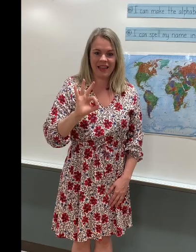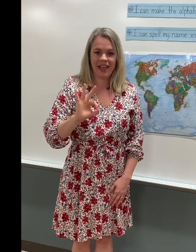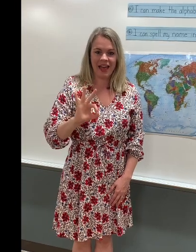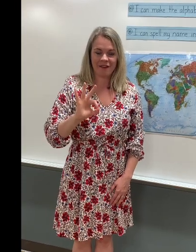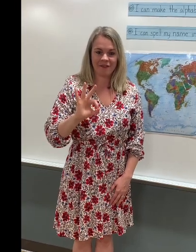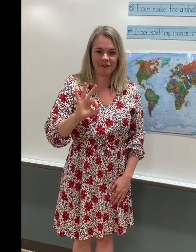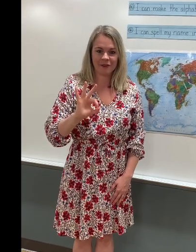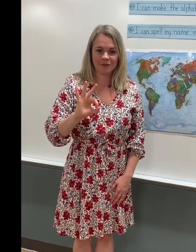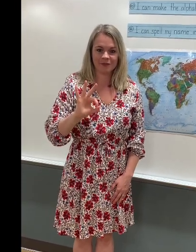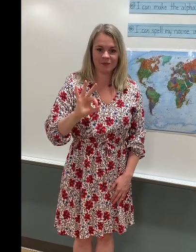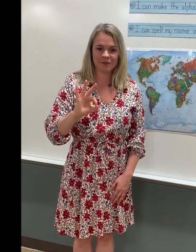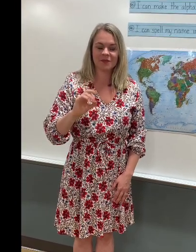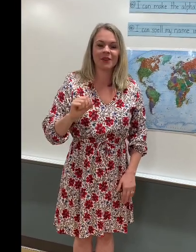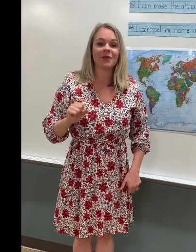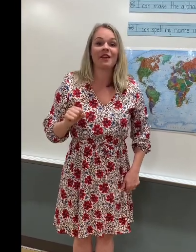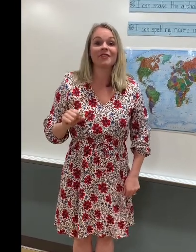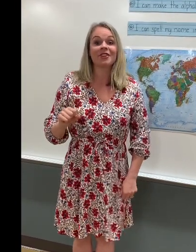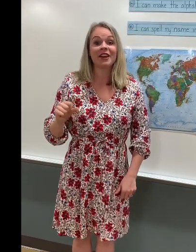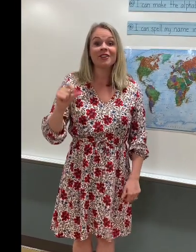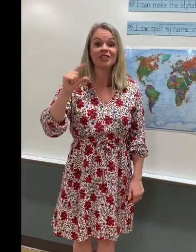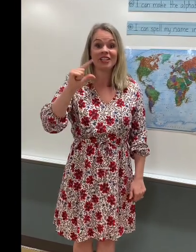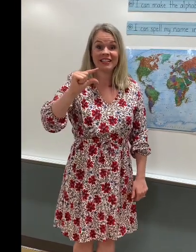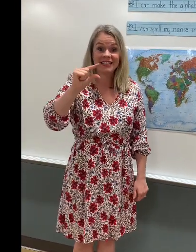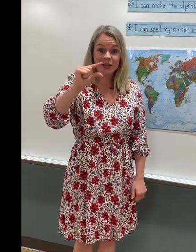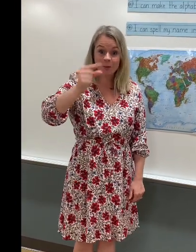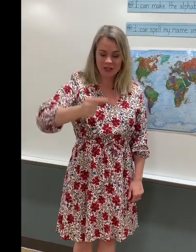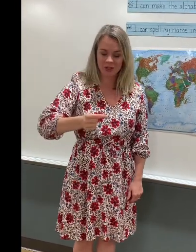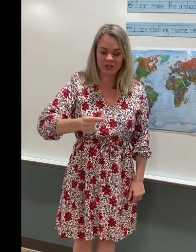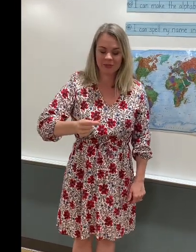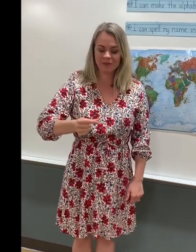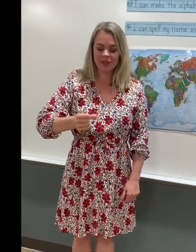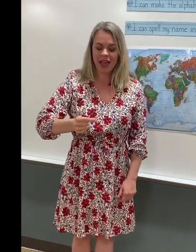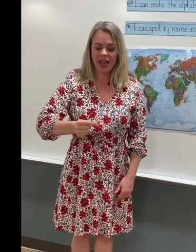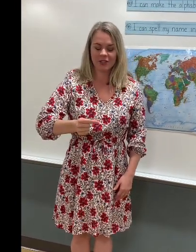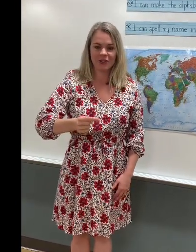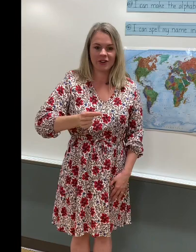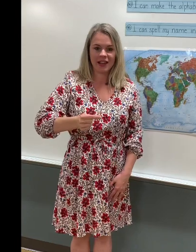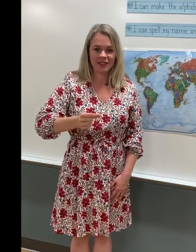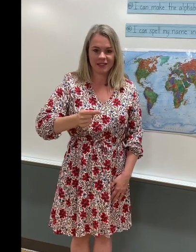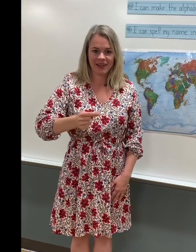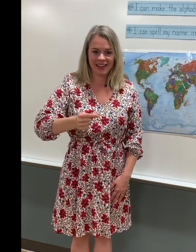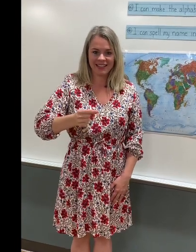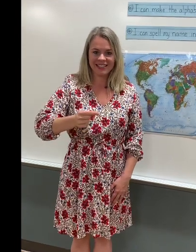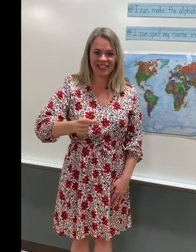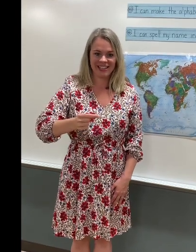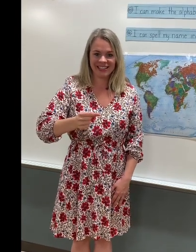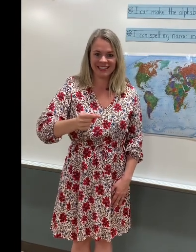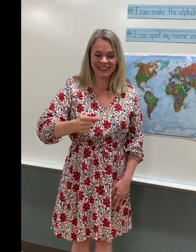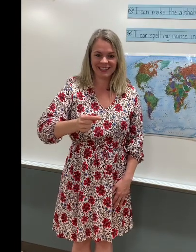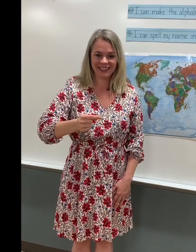F. Okay, for the letter G, take your pinchers and turn your hand this way. G,